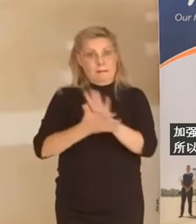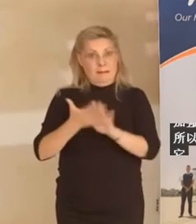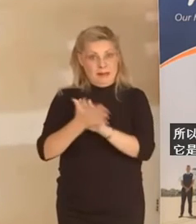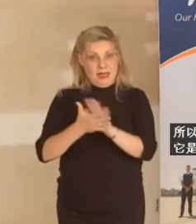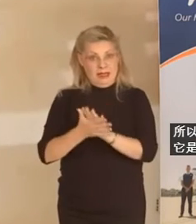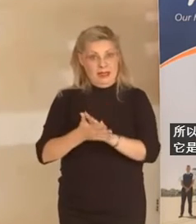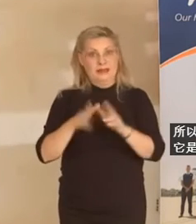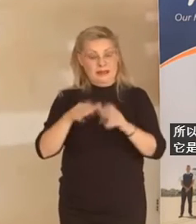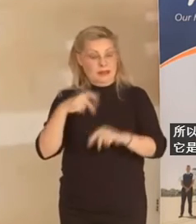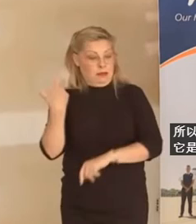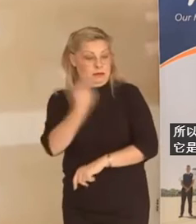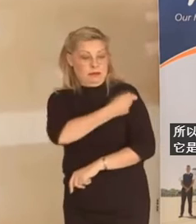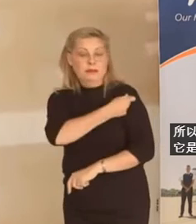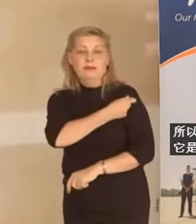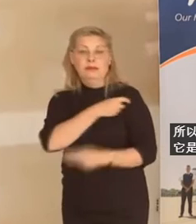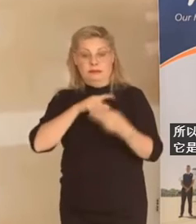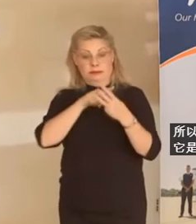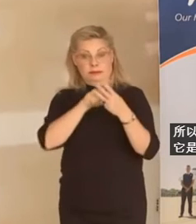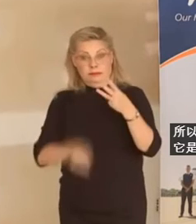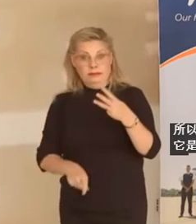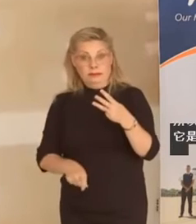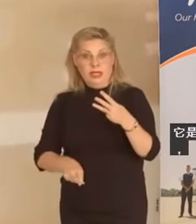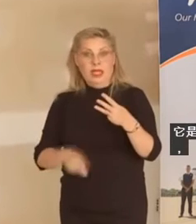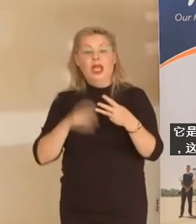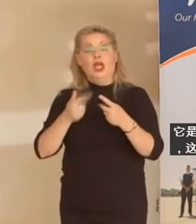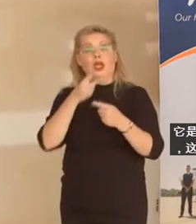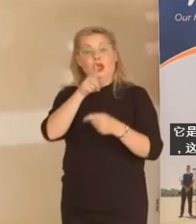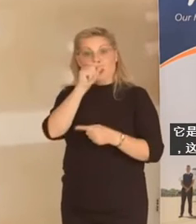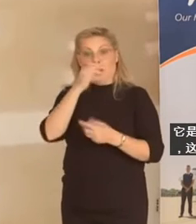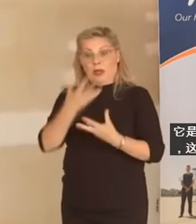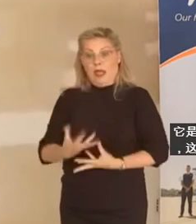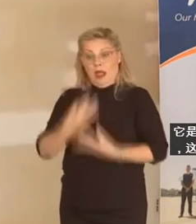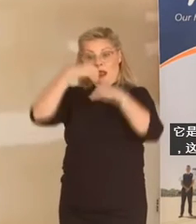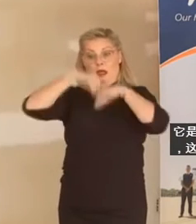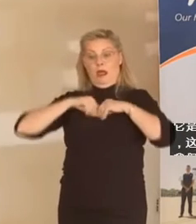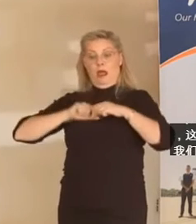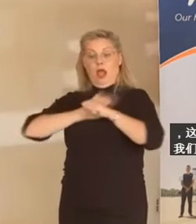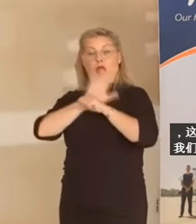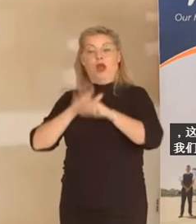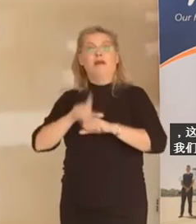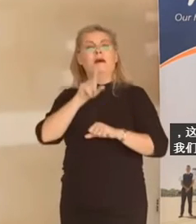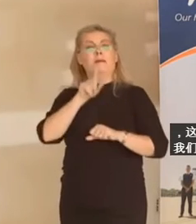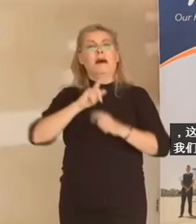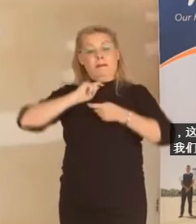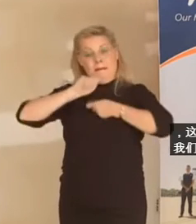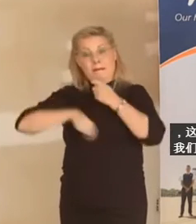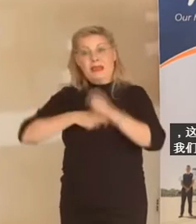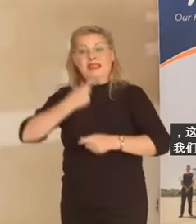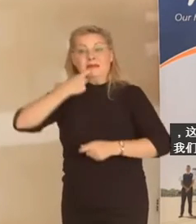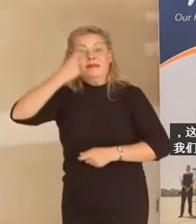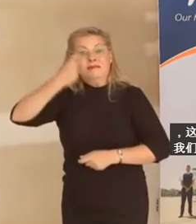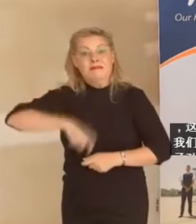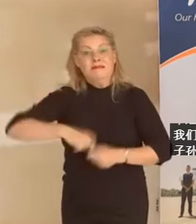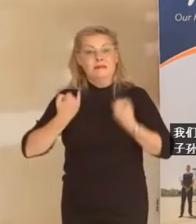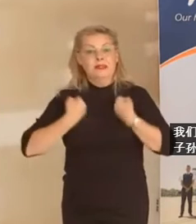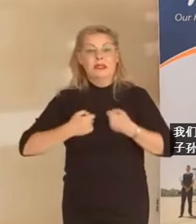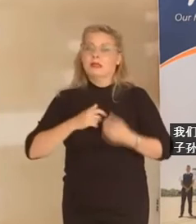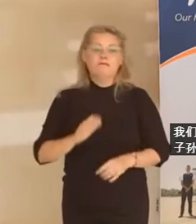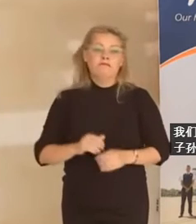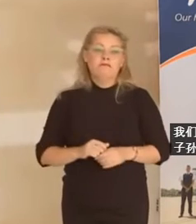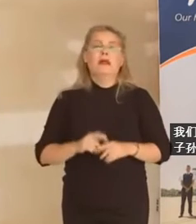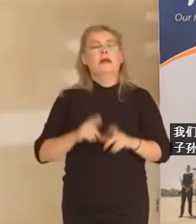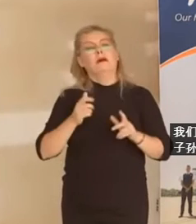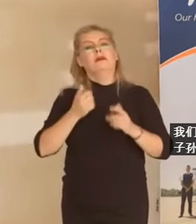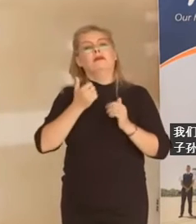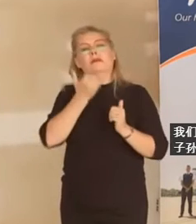approach. It's the hard road, but the right road, and that will ensure greater opportunity and prosperity for our people for generations